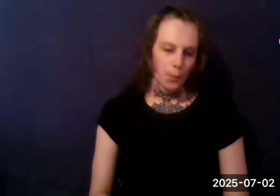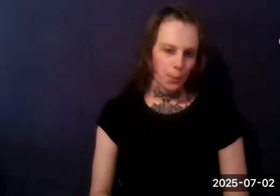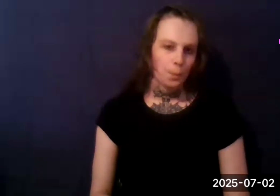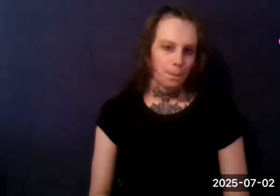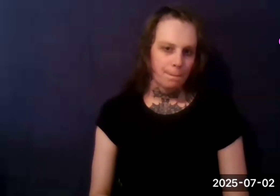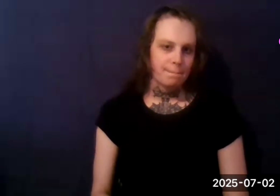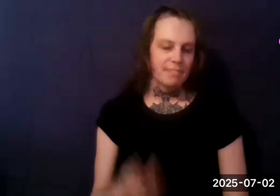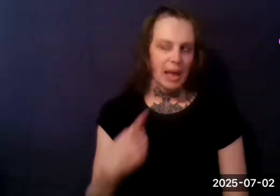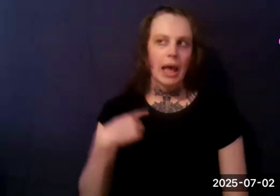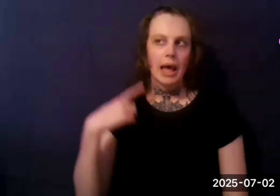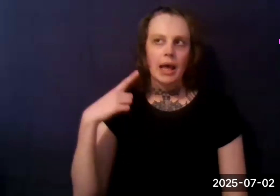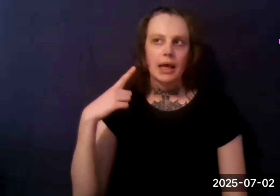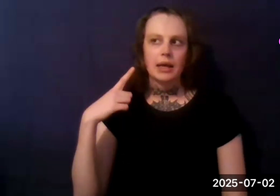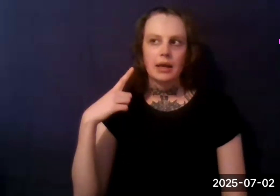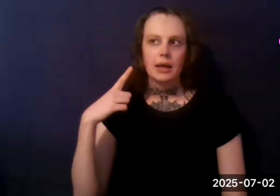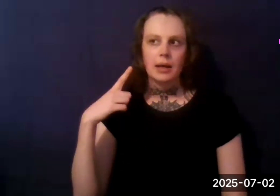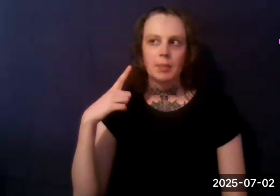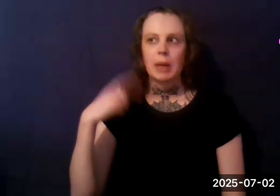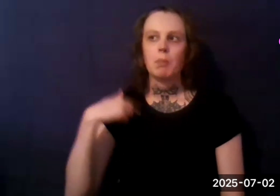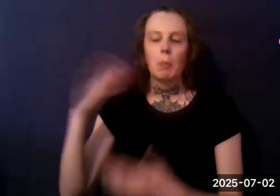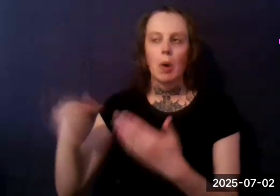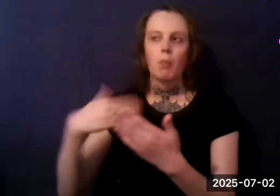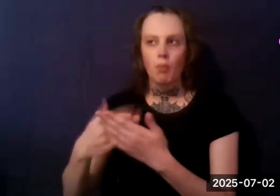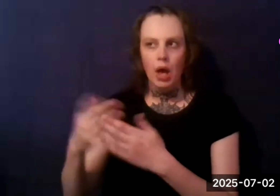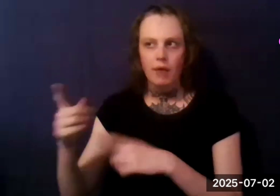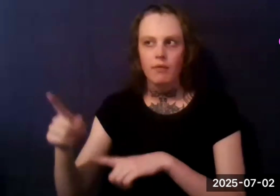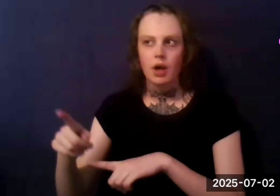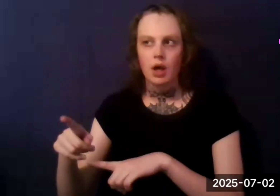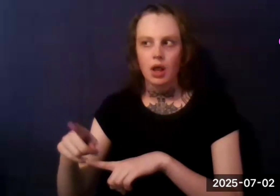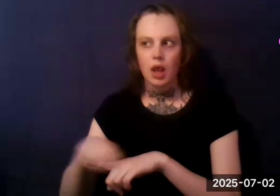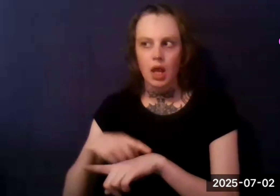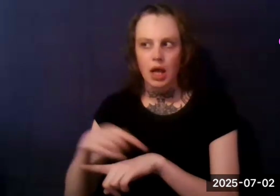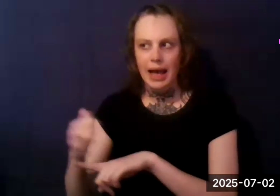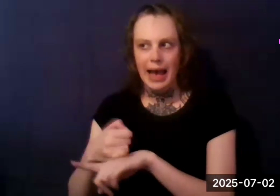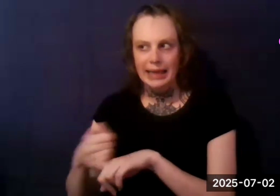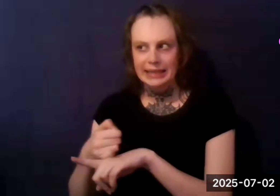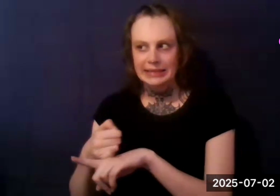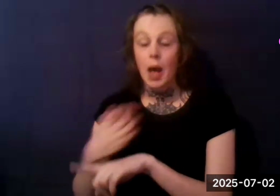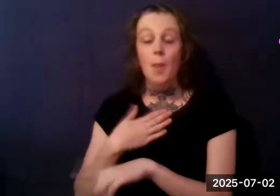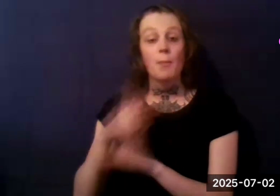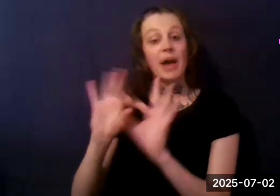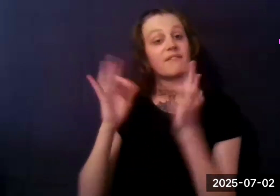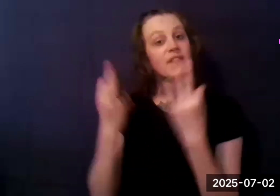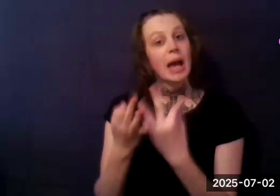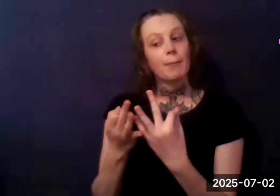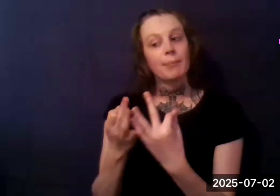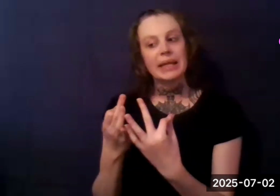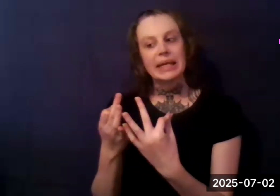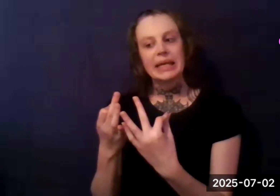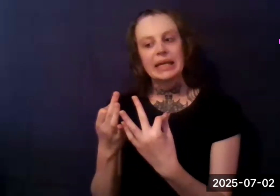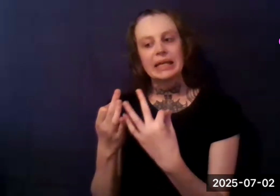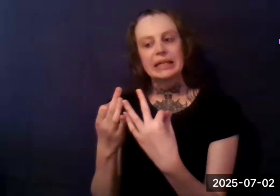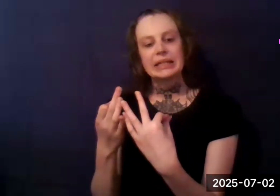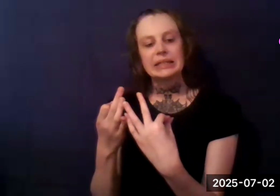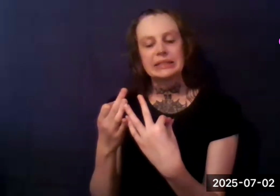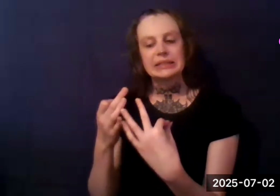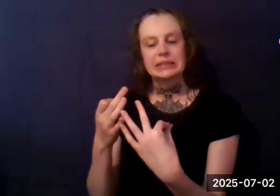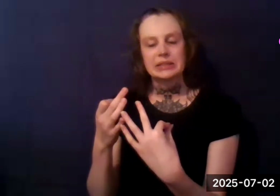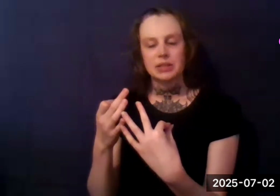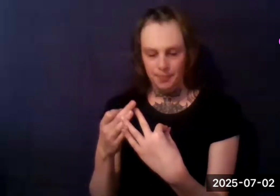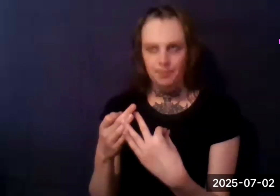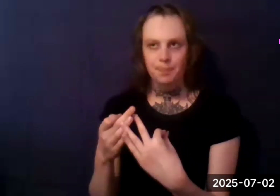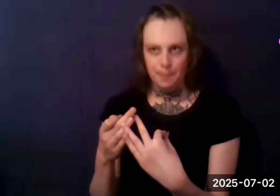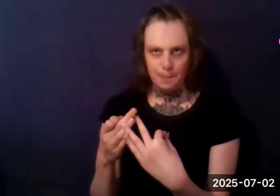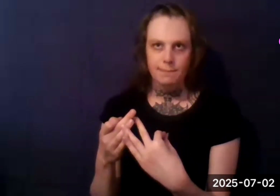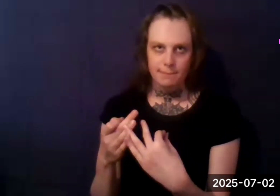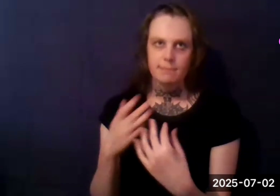everybody to like get the apartment set. Like I hadn't told any of them I got kicked out yet. I didn't told my parents I got kicked out yet. So I was convinced I would find